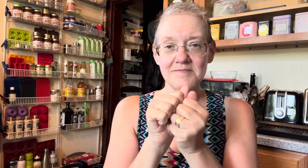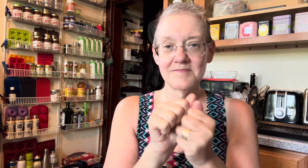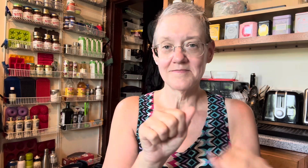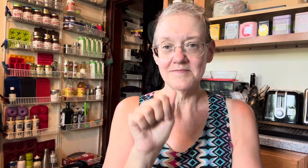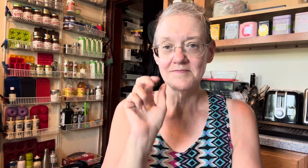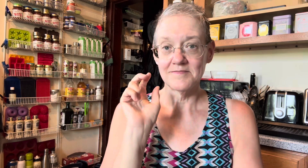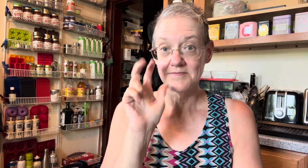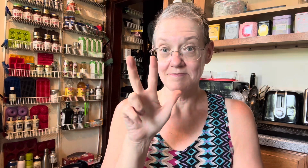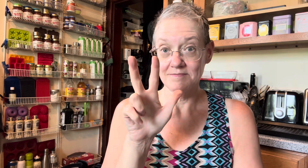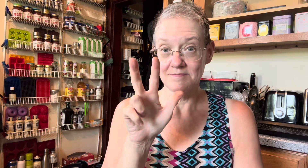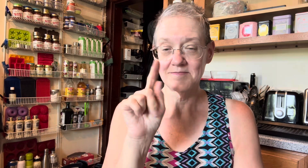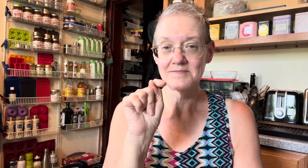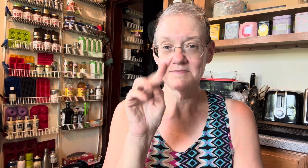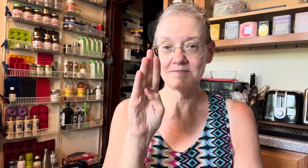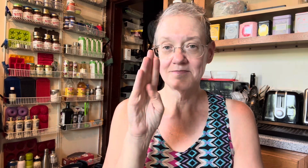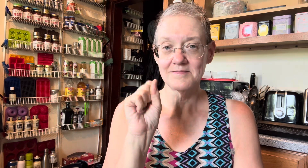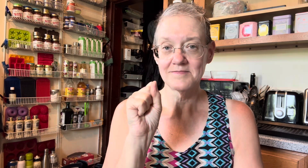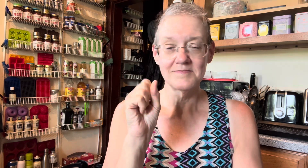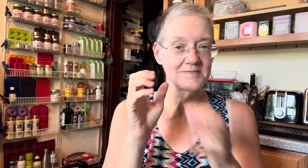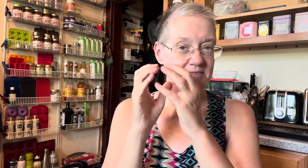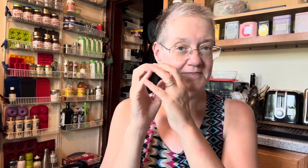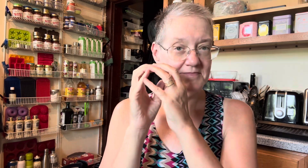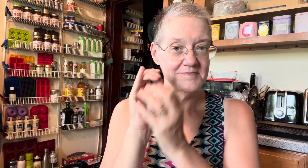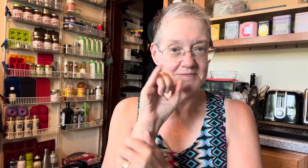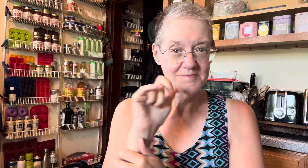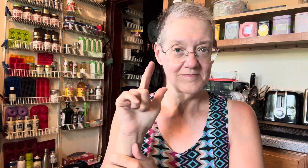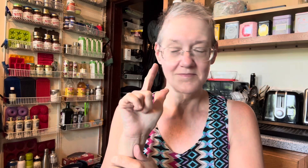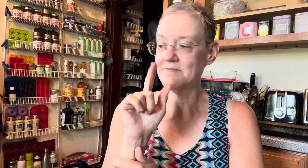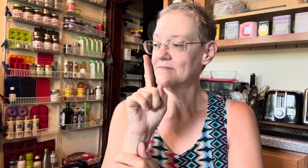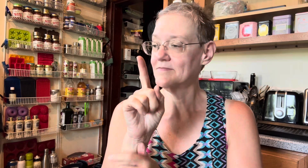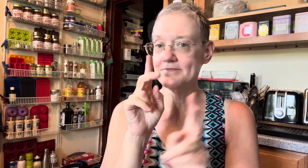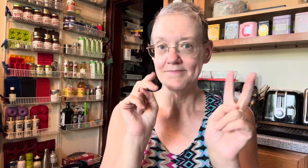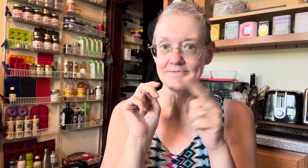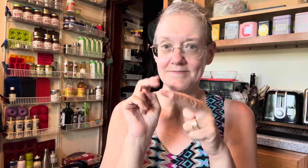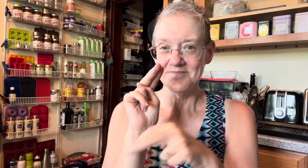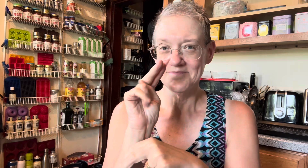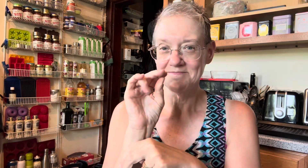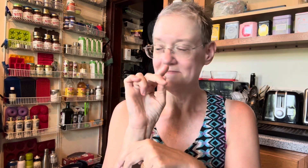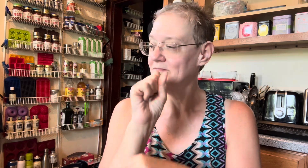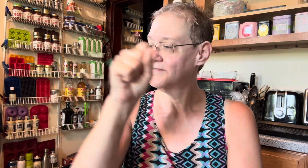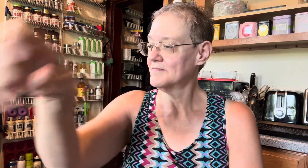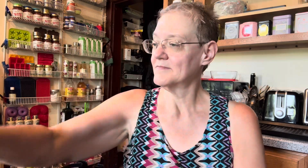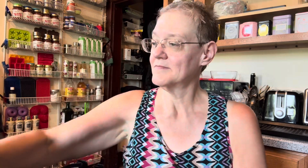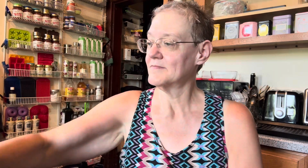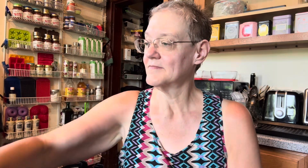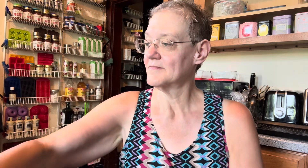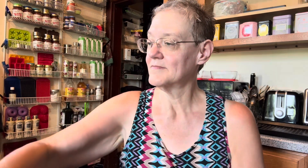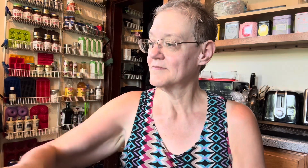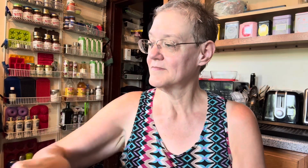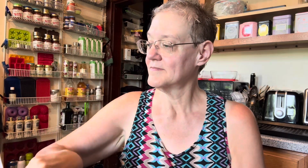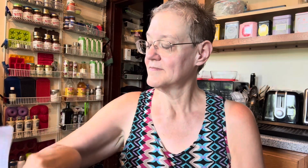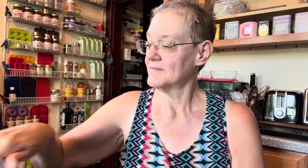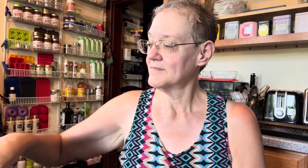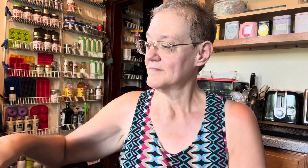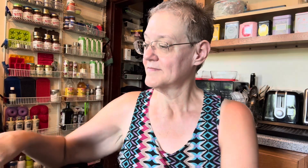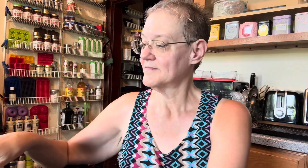I mixed the squash with 3 tablespoons of coconut oil. Let me look at the amounts. Hang on.